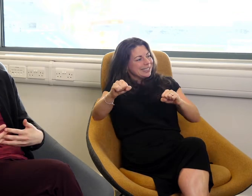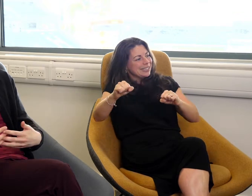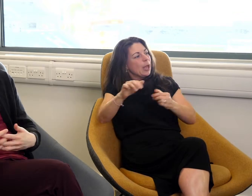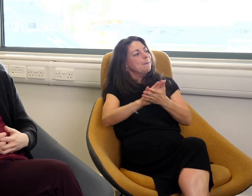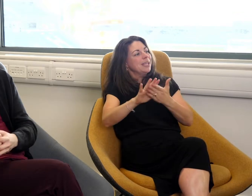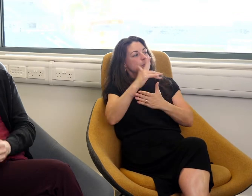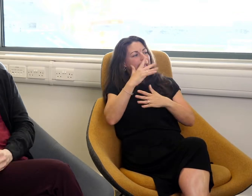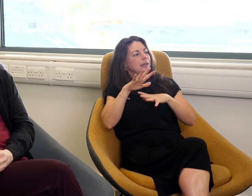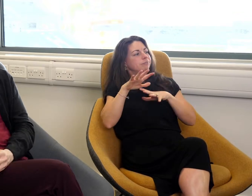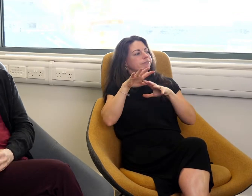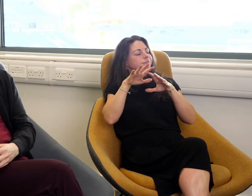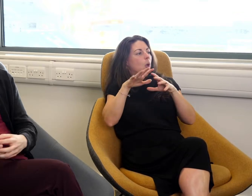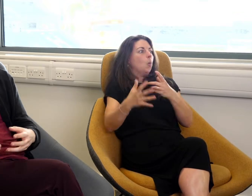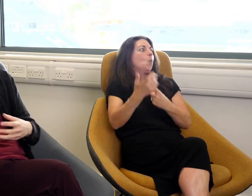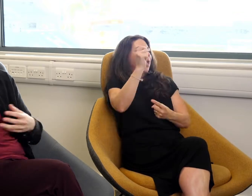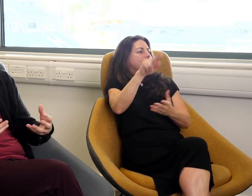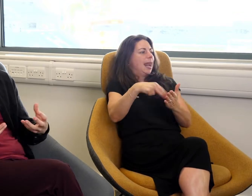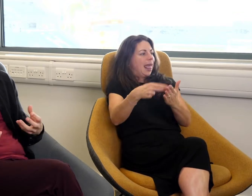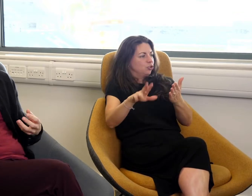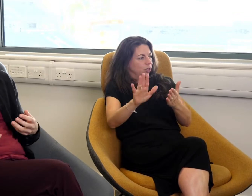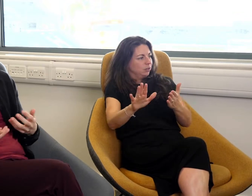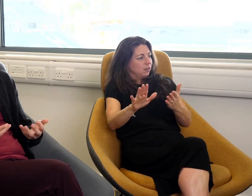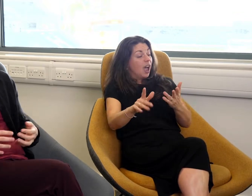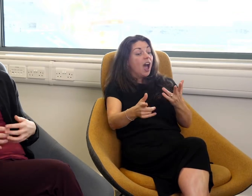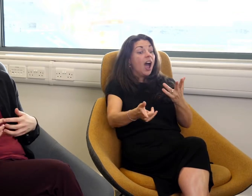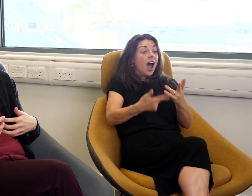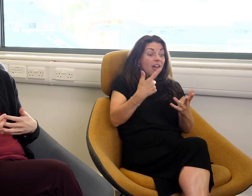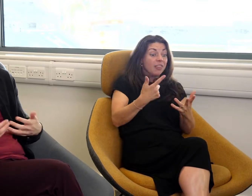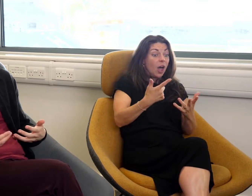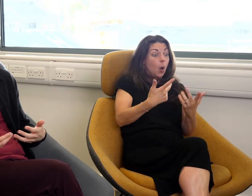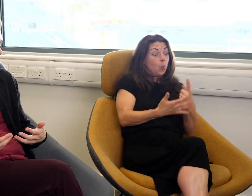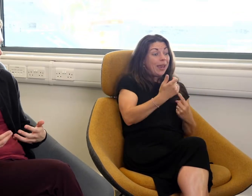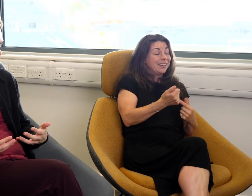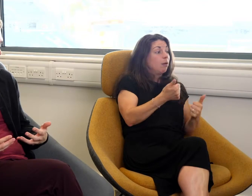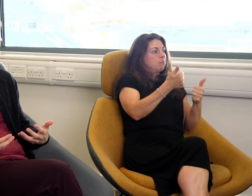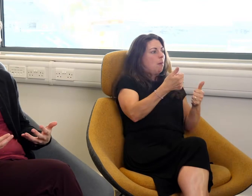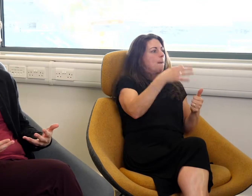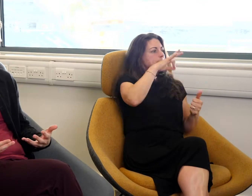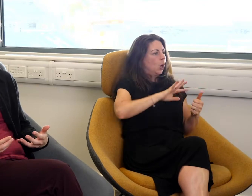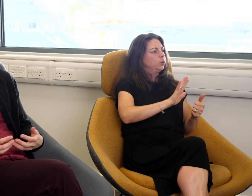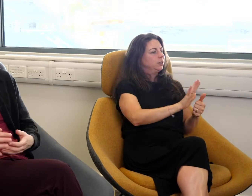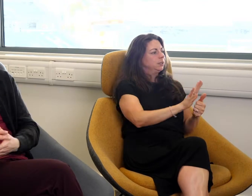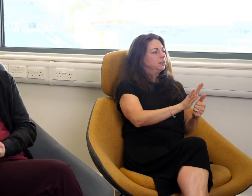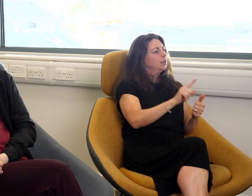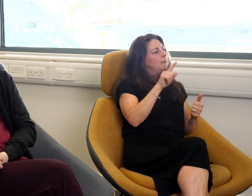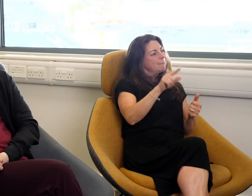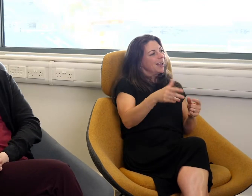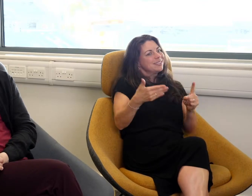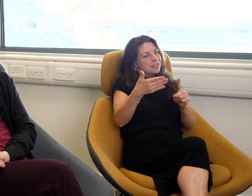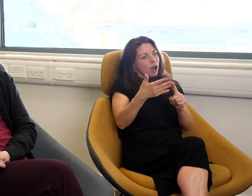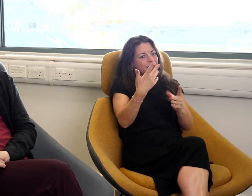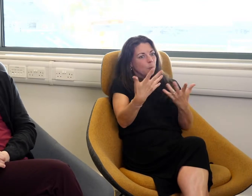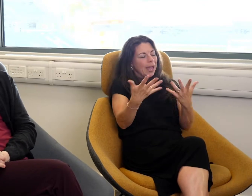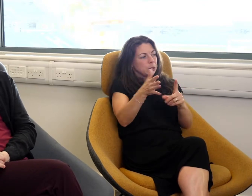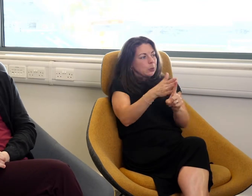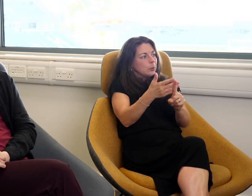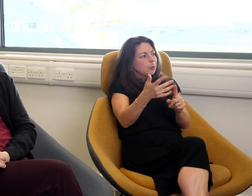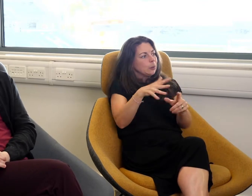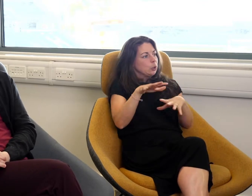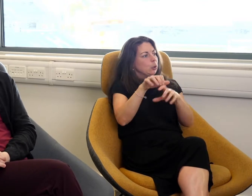government. And any kind of other seats that we win, great, that's good, obviously. But we didn't expect to win too many of